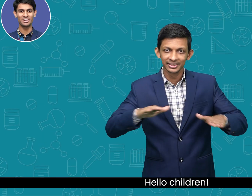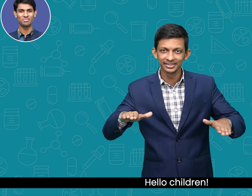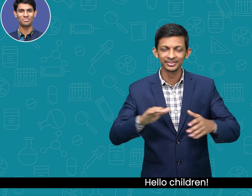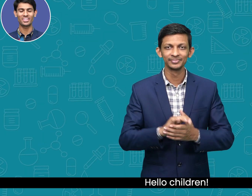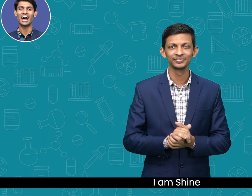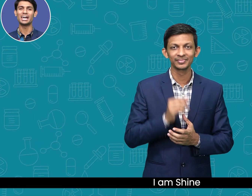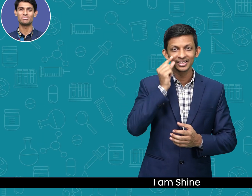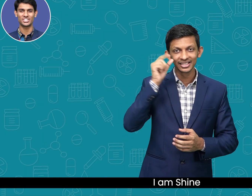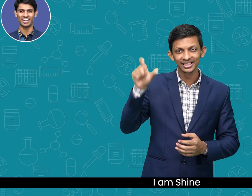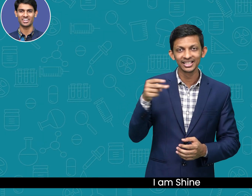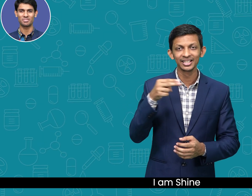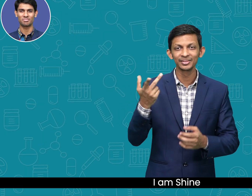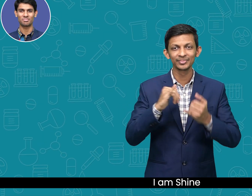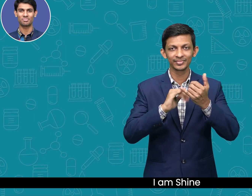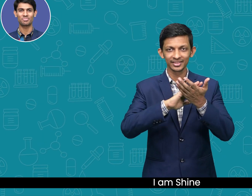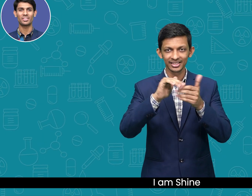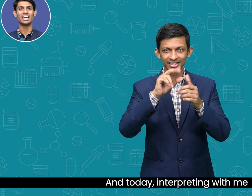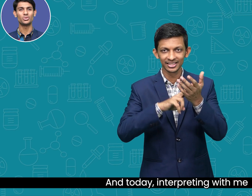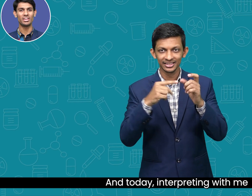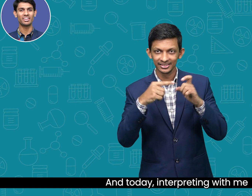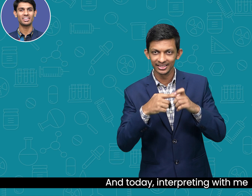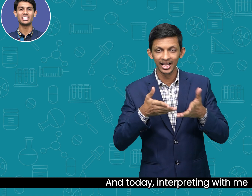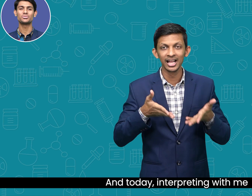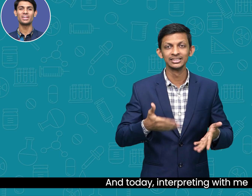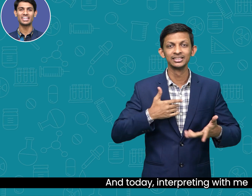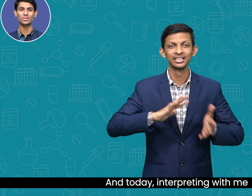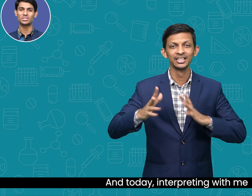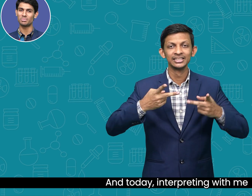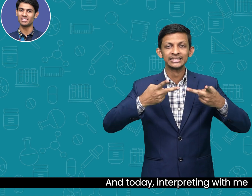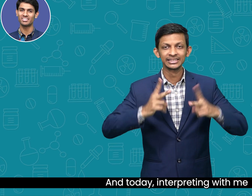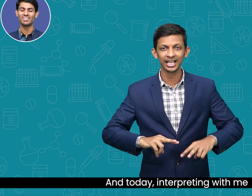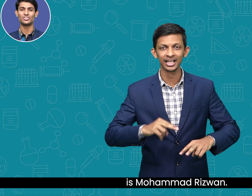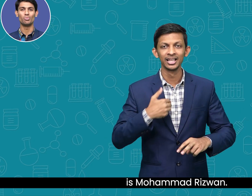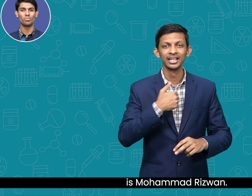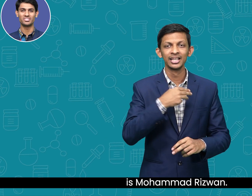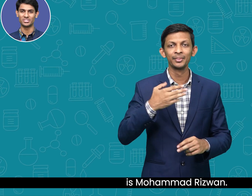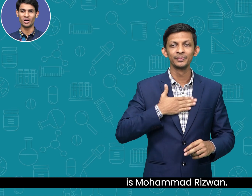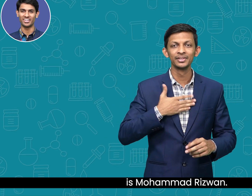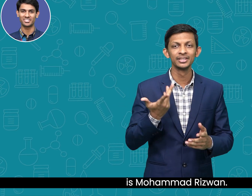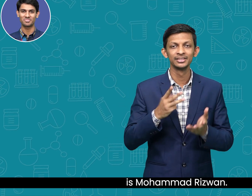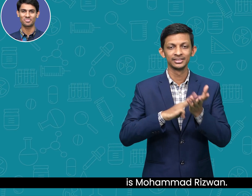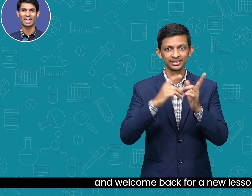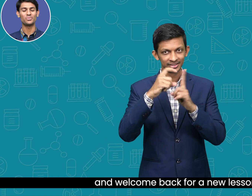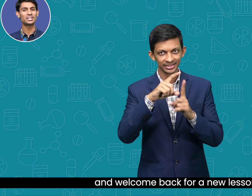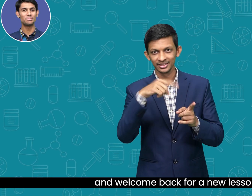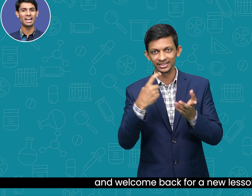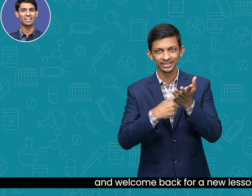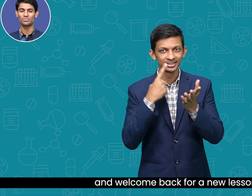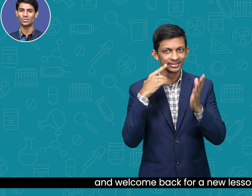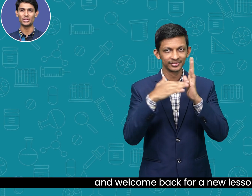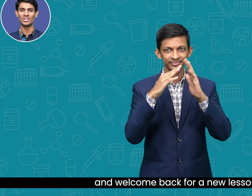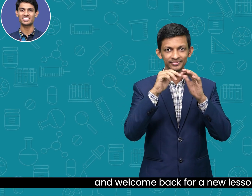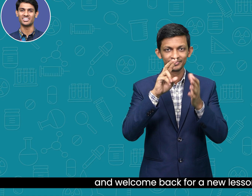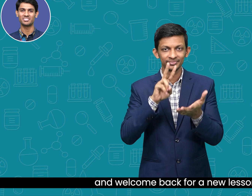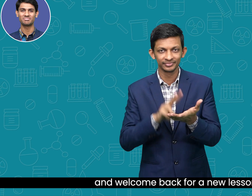Hello children, I'm Shane and today interpreting with me is Mohammad Rizwan and welcome back